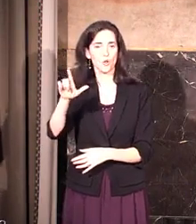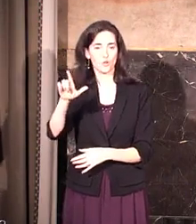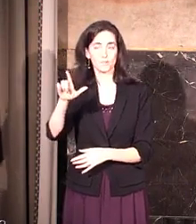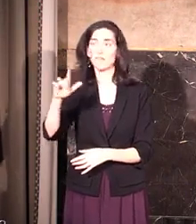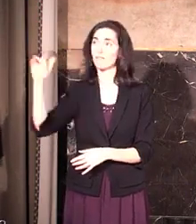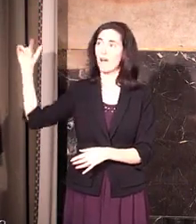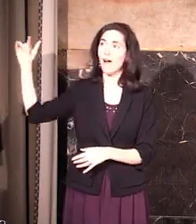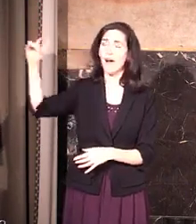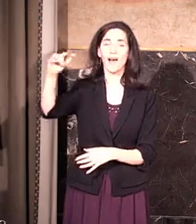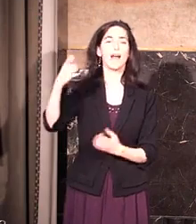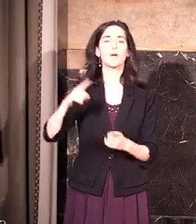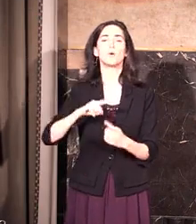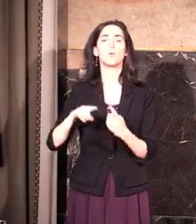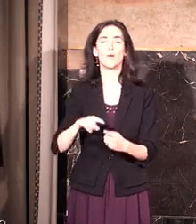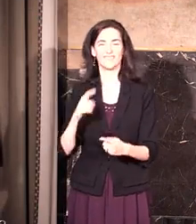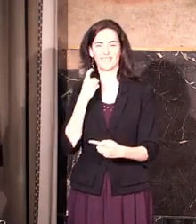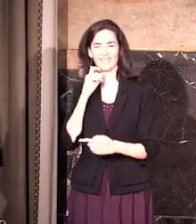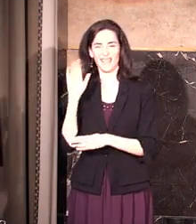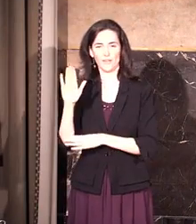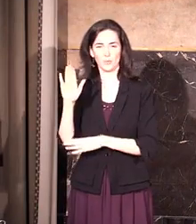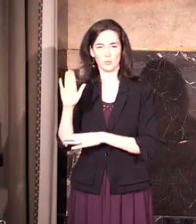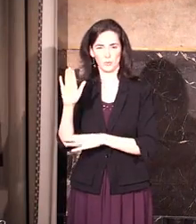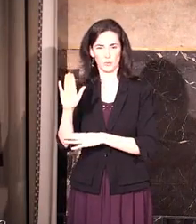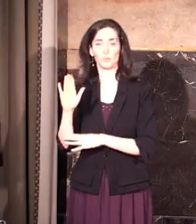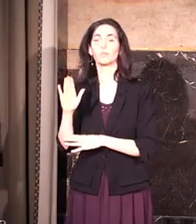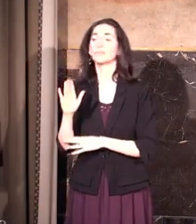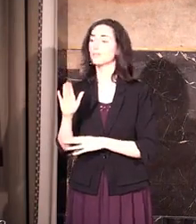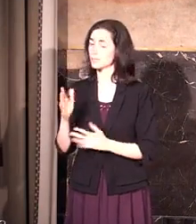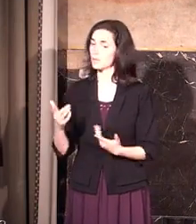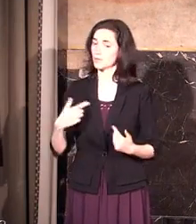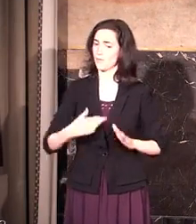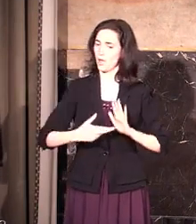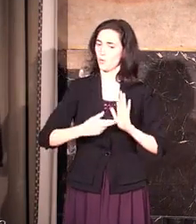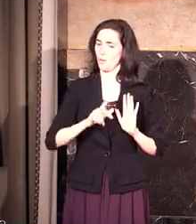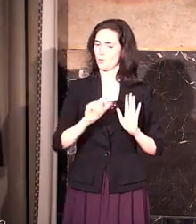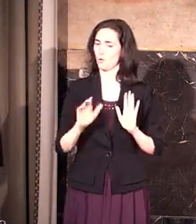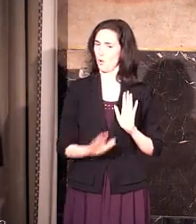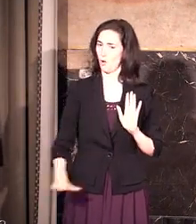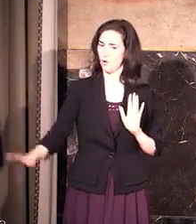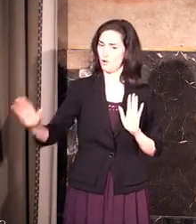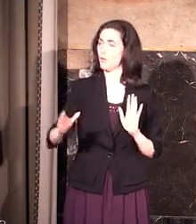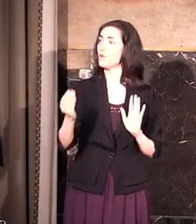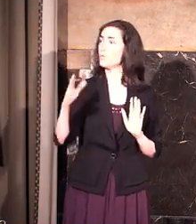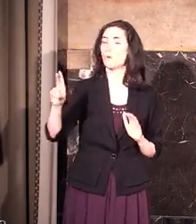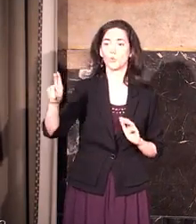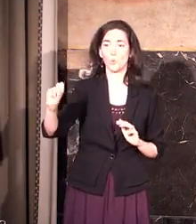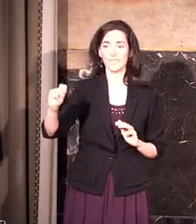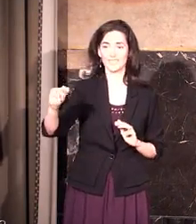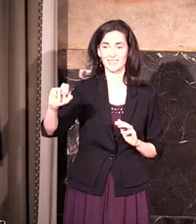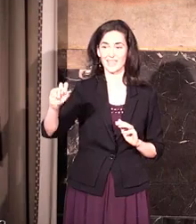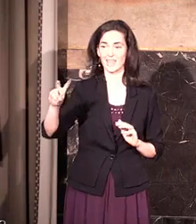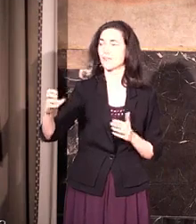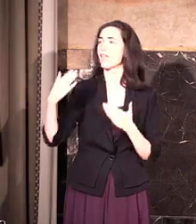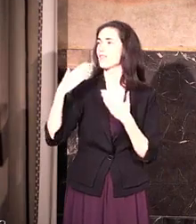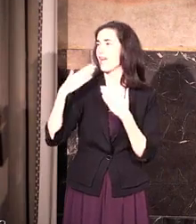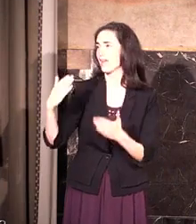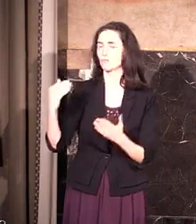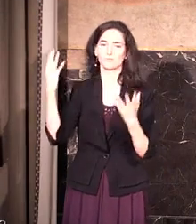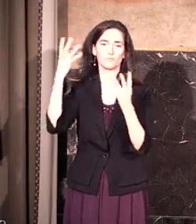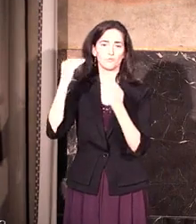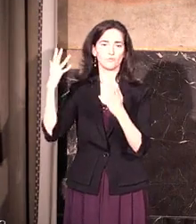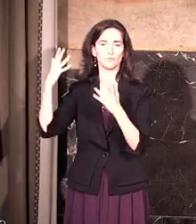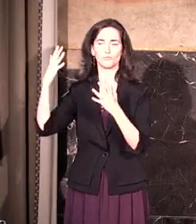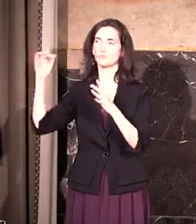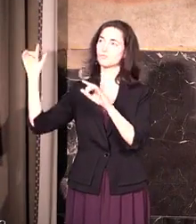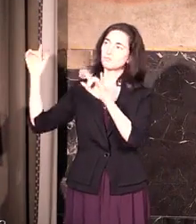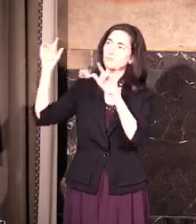afternoon, and certainly I, on behalf of the state of Louisiana, want to thank the U.S. Navy for this lovely and fitting tribute